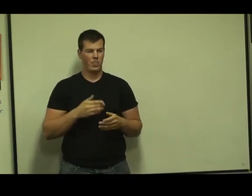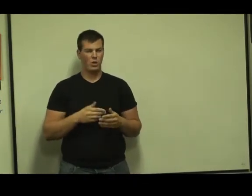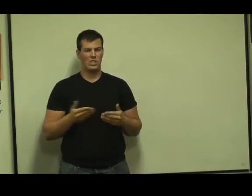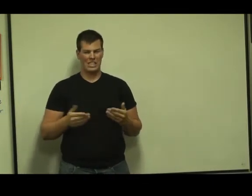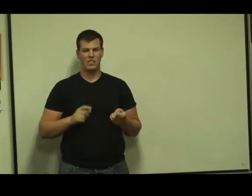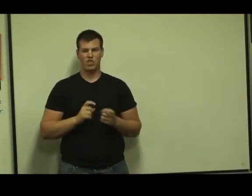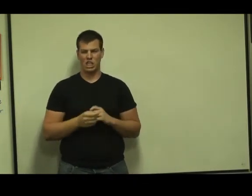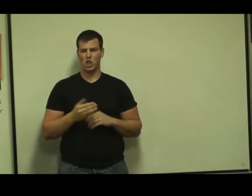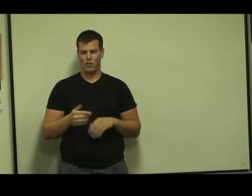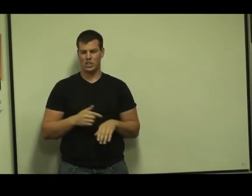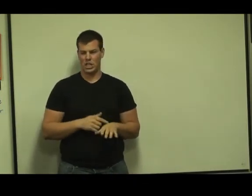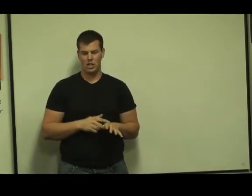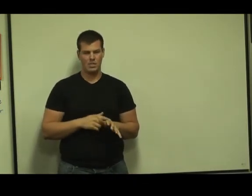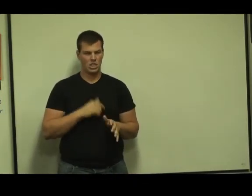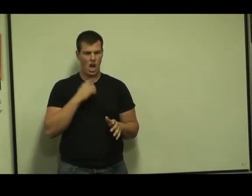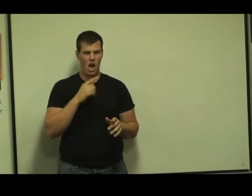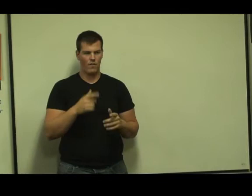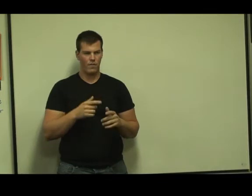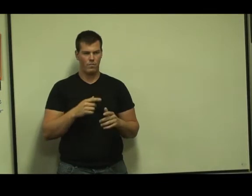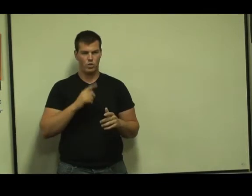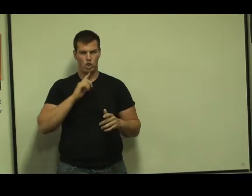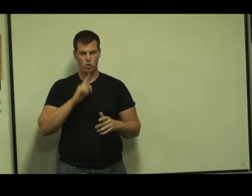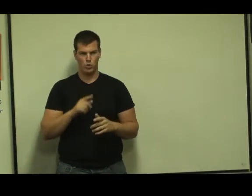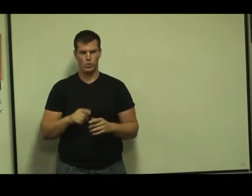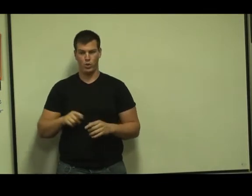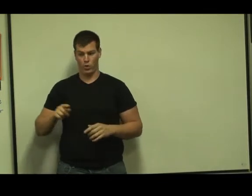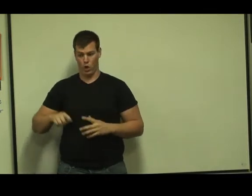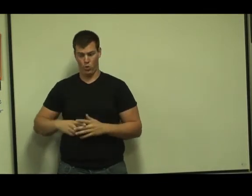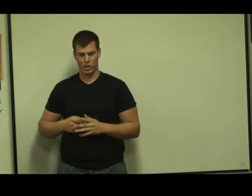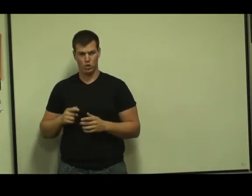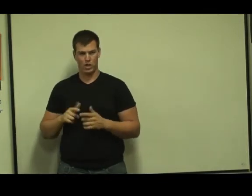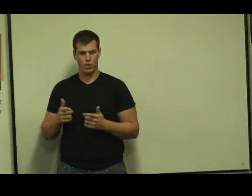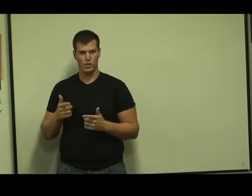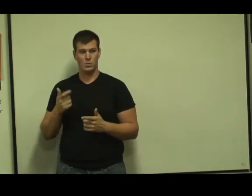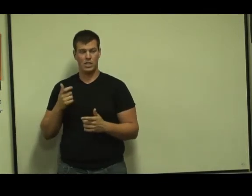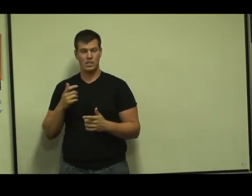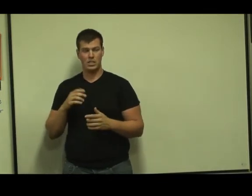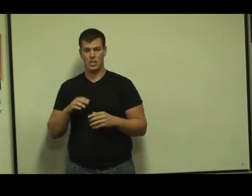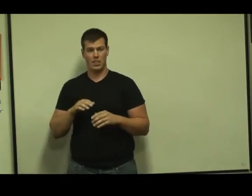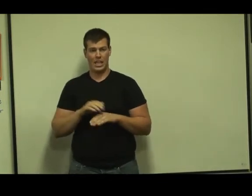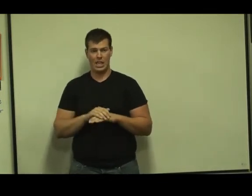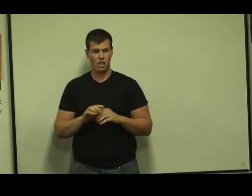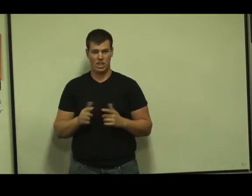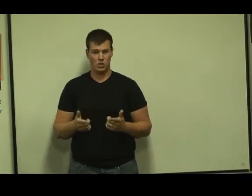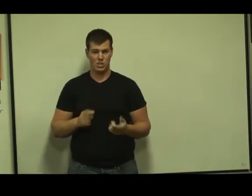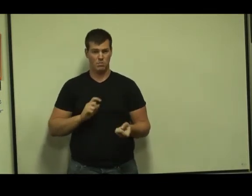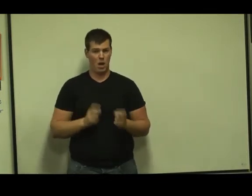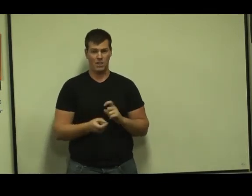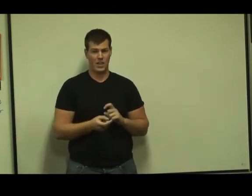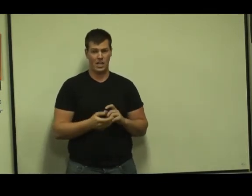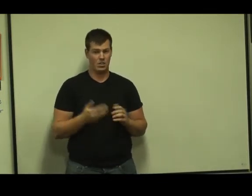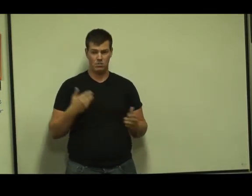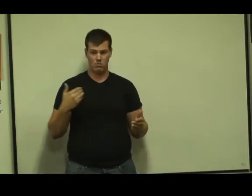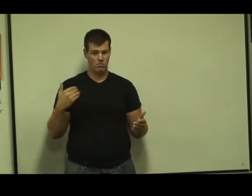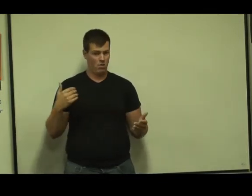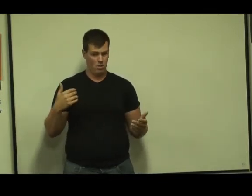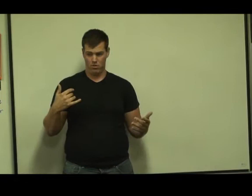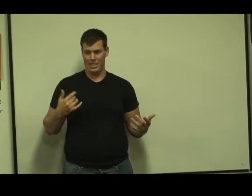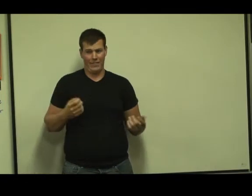Those things have changed over time. It's not true to the original language because the English is modified. If